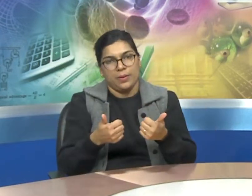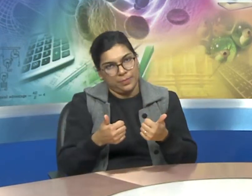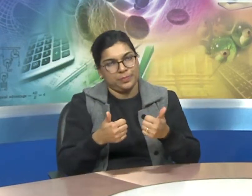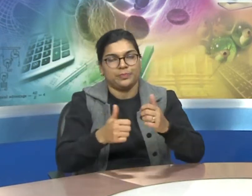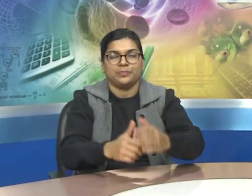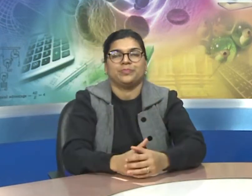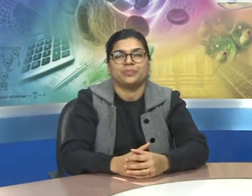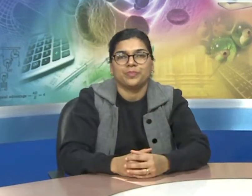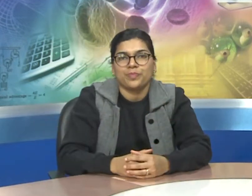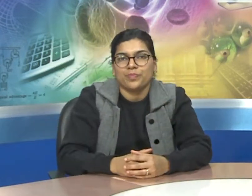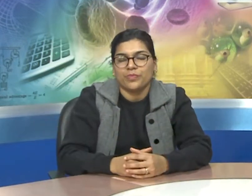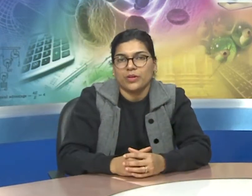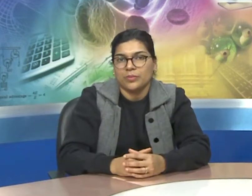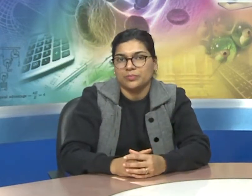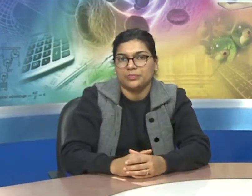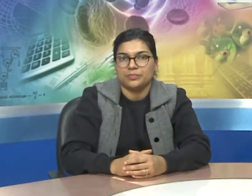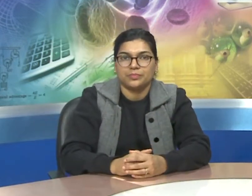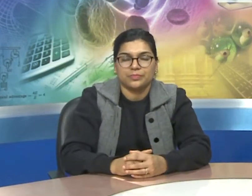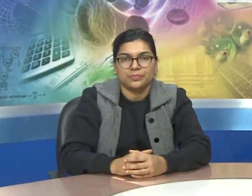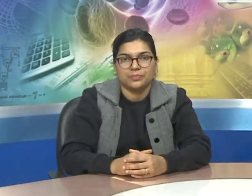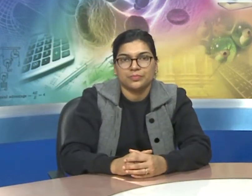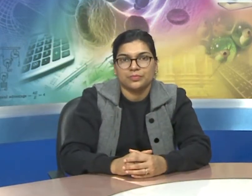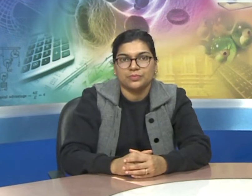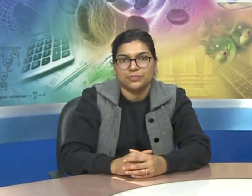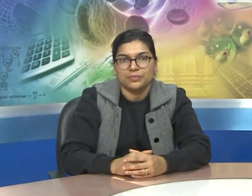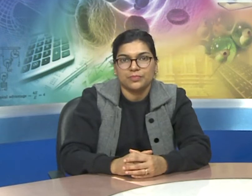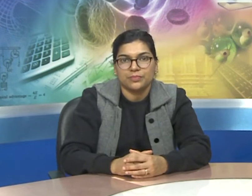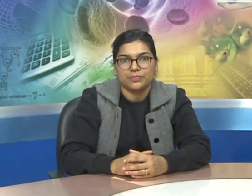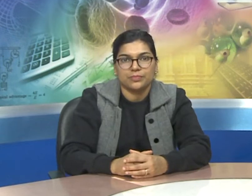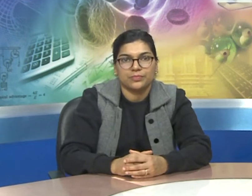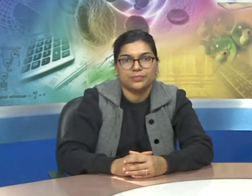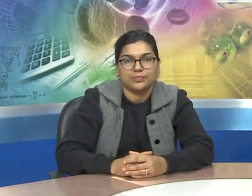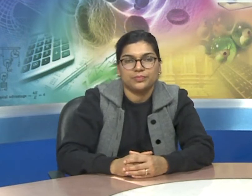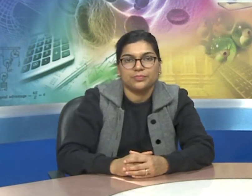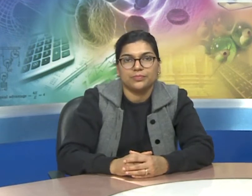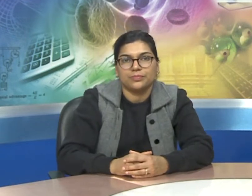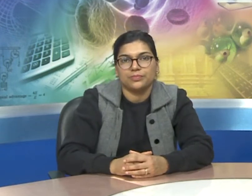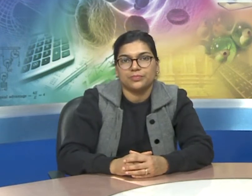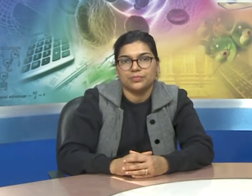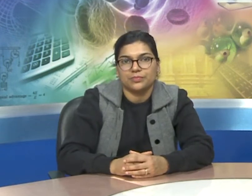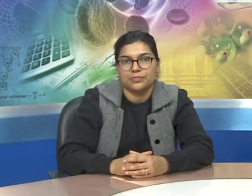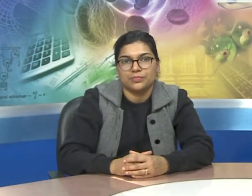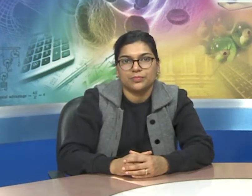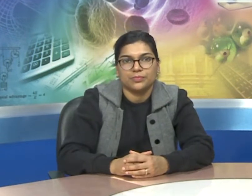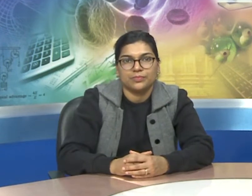want to have all the background in black, that is also possible, that can be done.